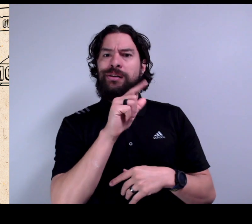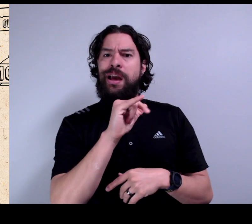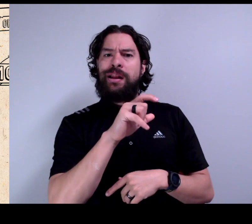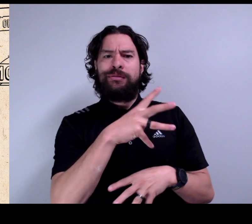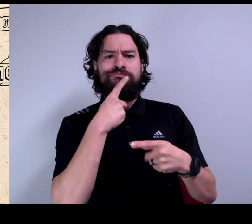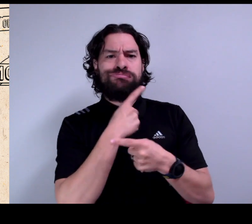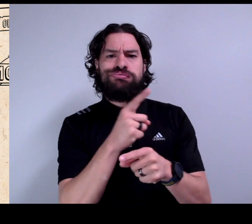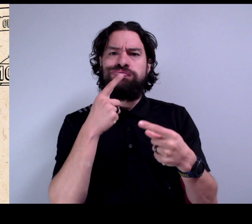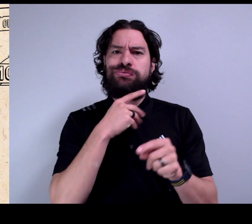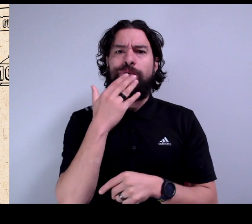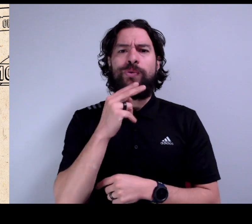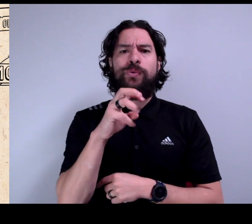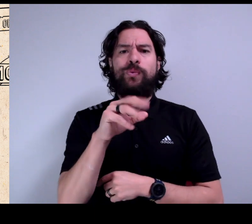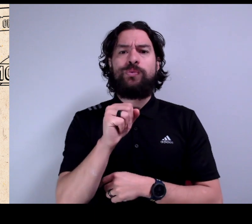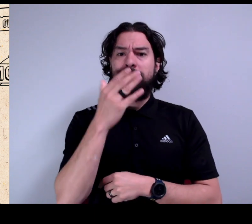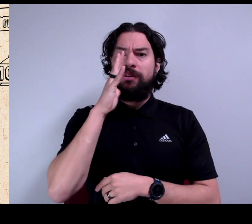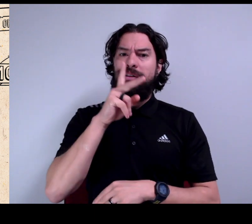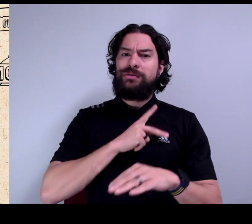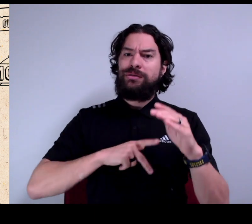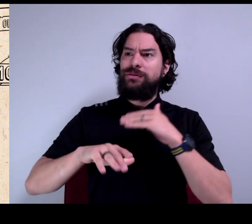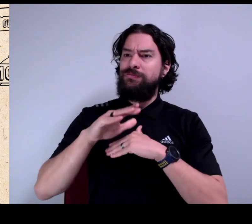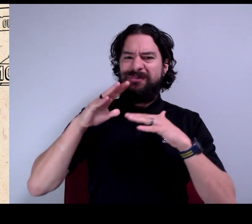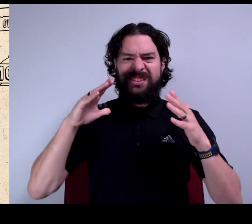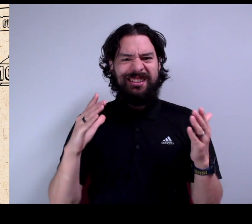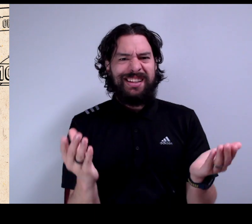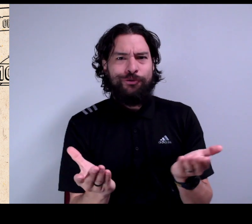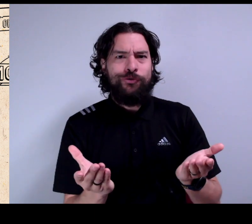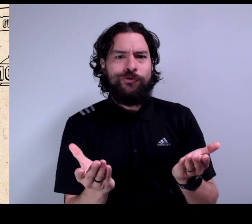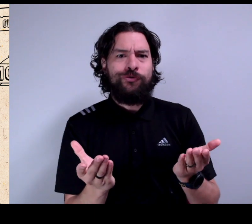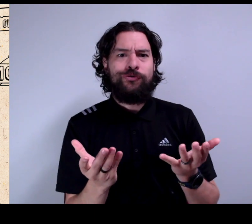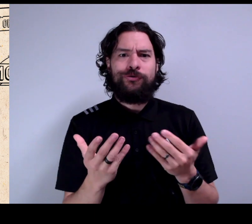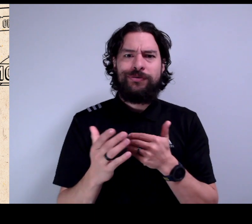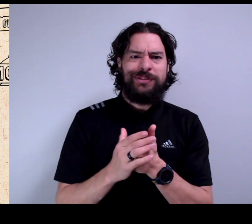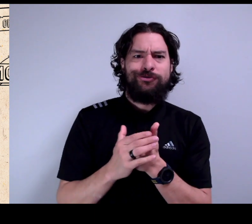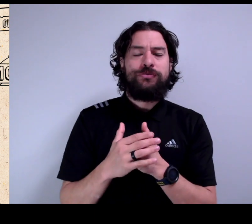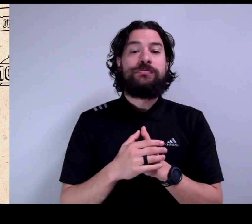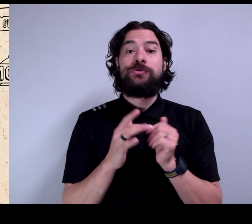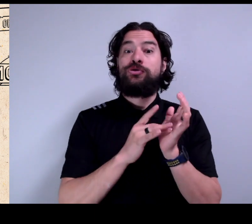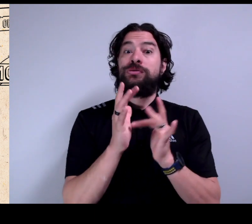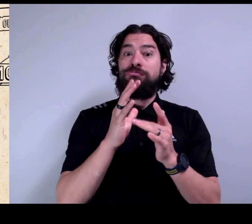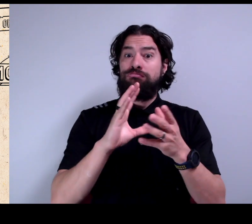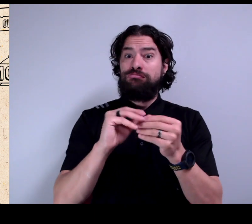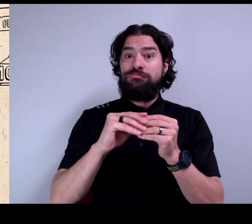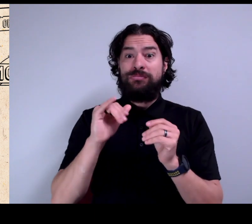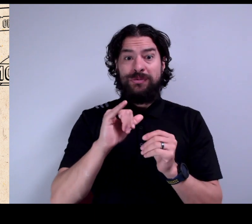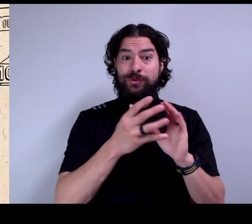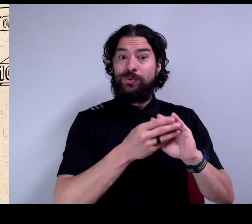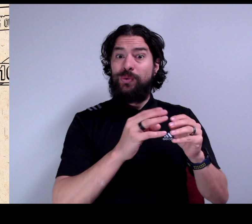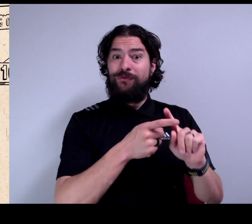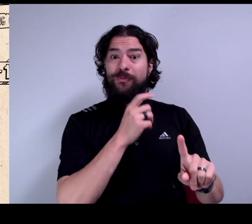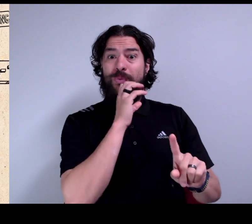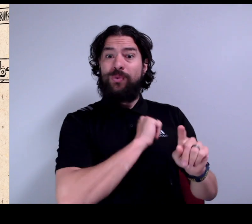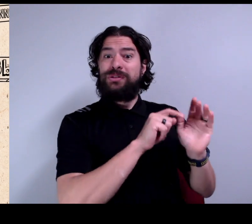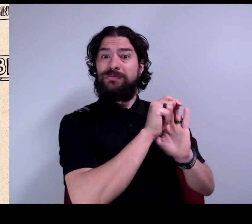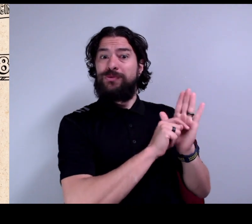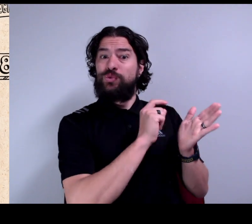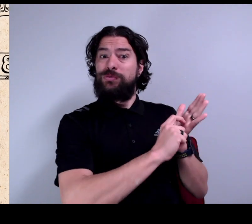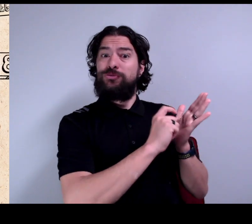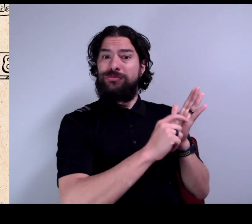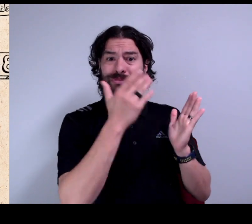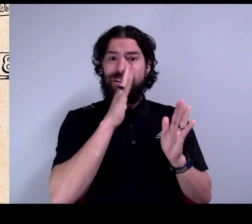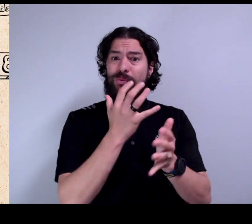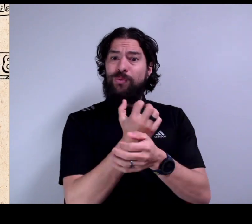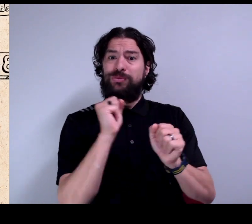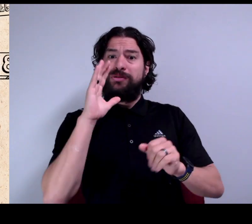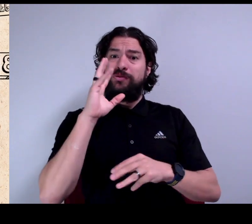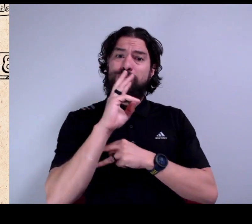about Galilee announcing the good news that God's kingdom has come near. Jesus is carrying forward the story from the Old Testament scriptures